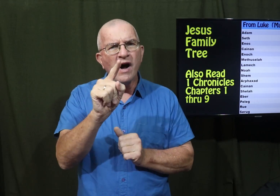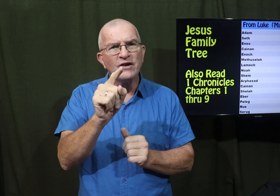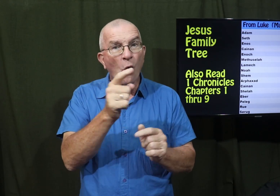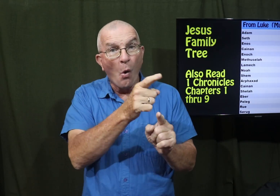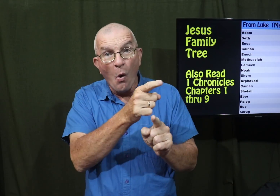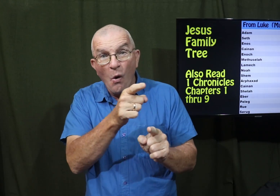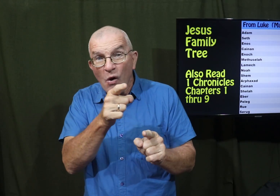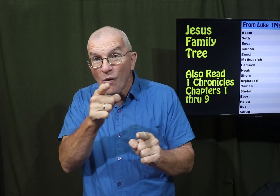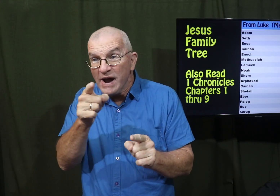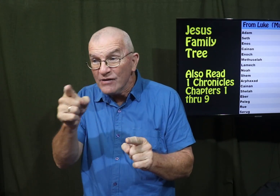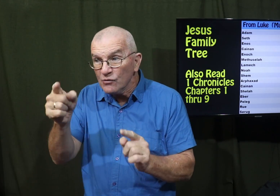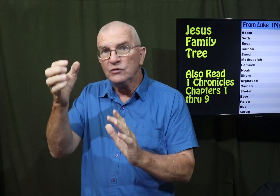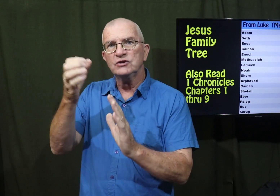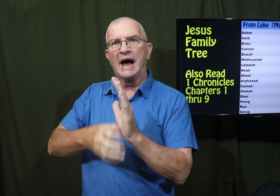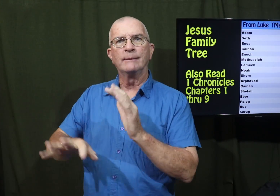through 9.